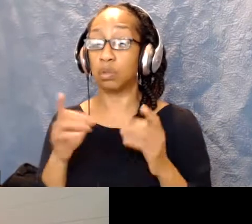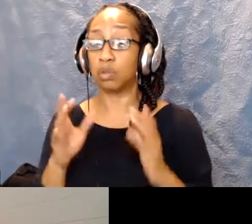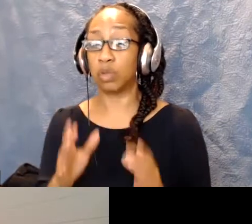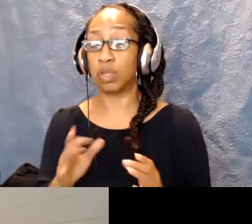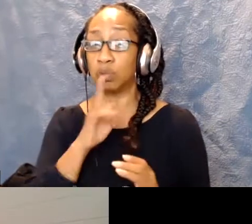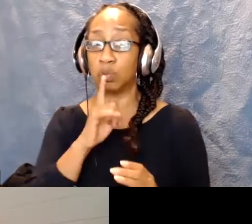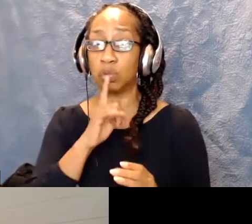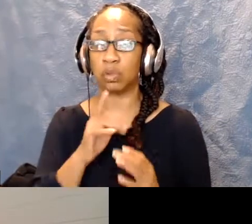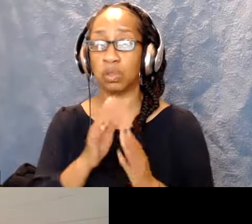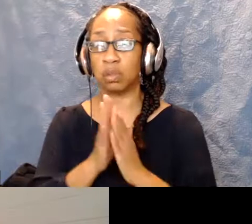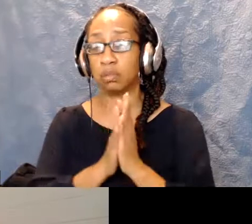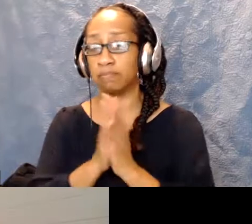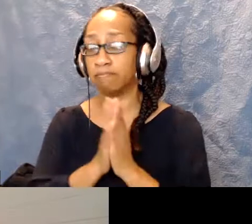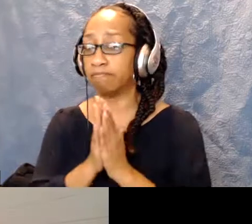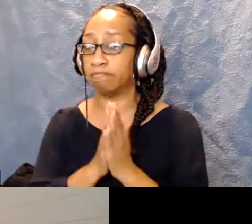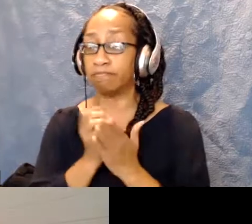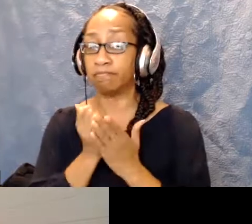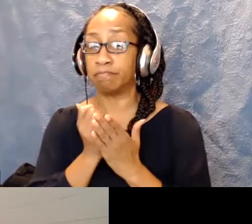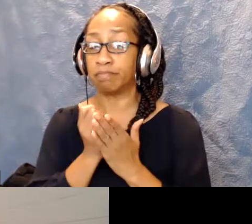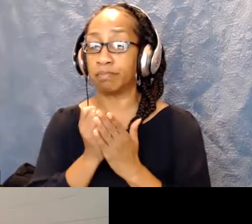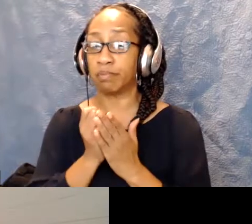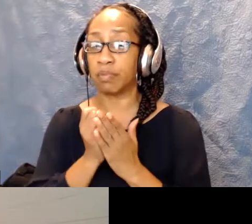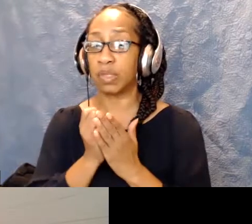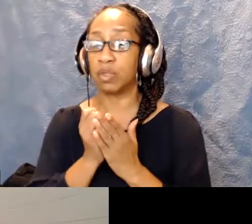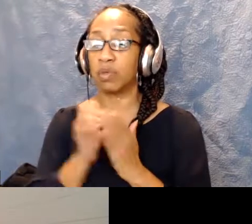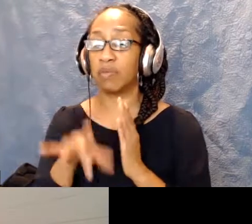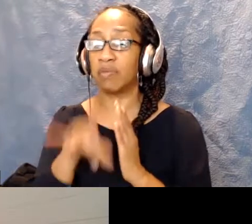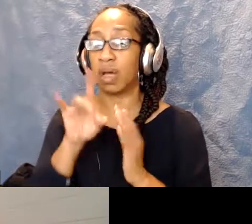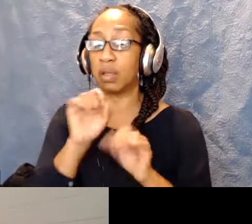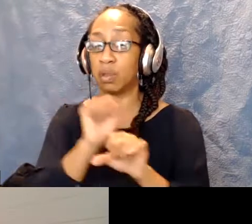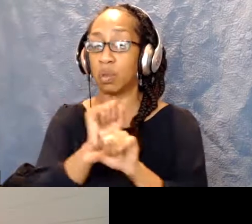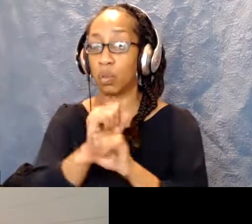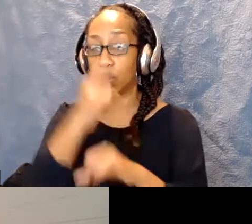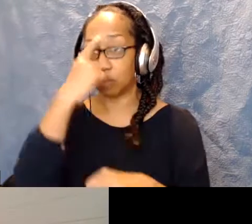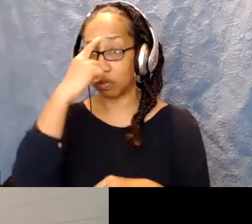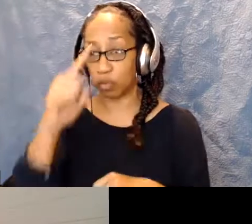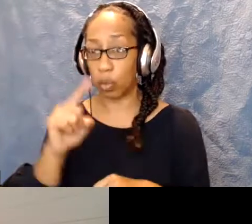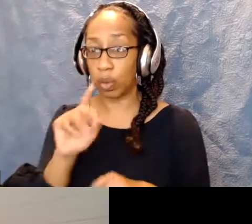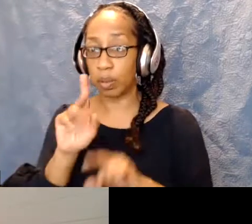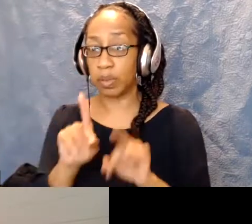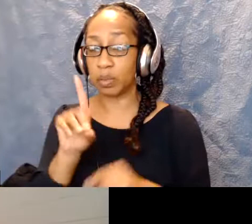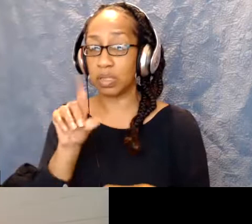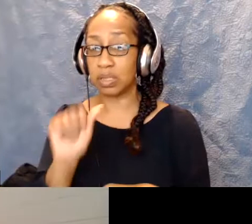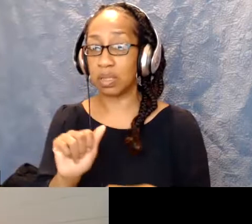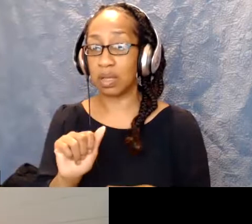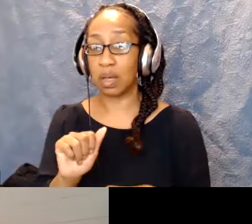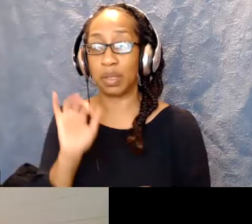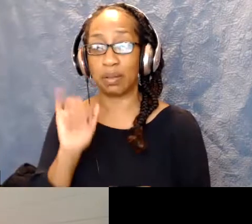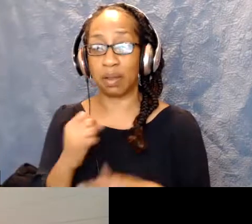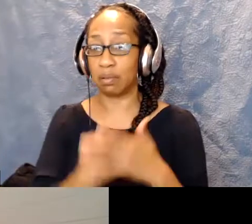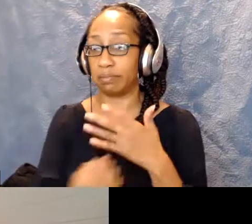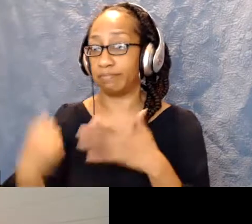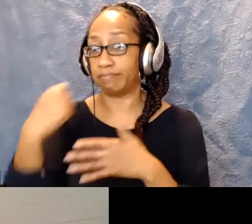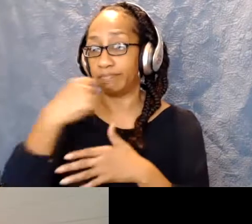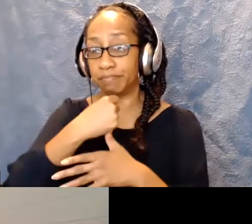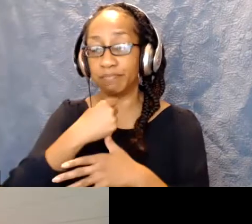getting people with disabilities jobs. It's one of his biggest passions, and that's